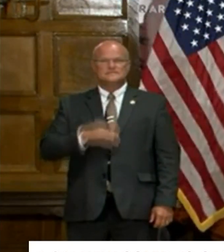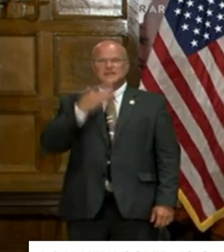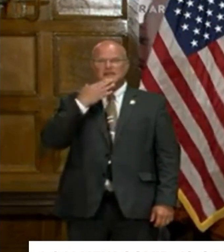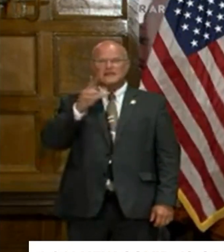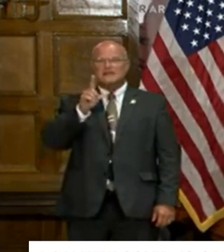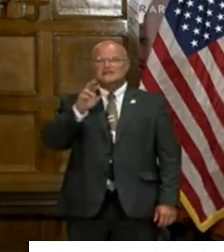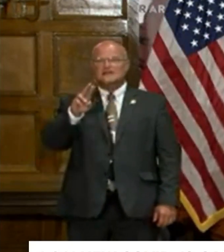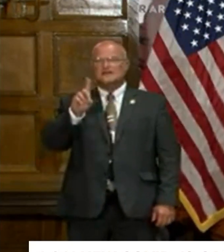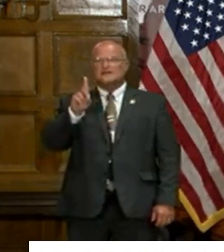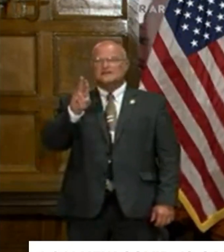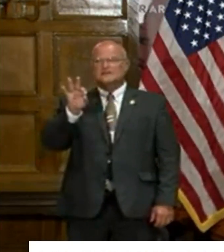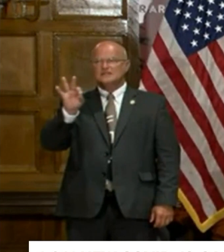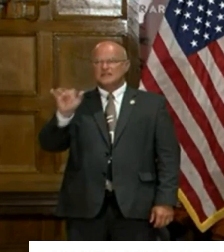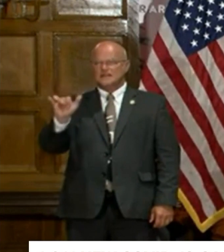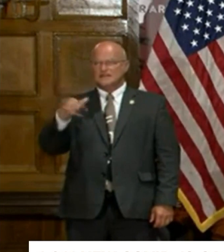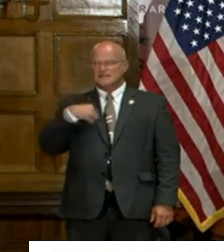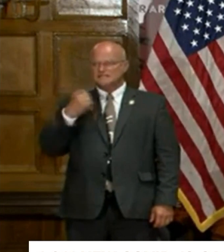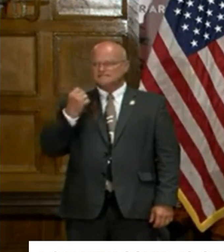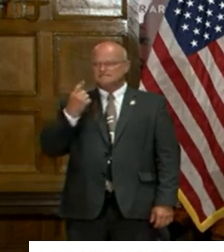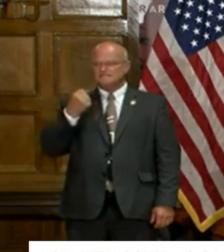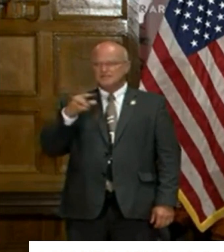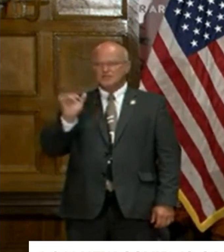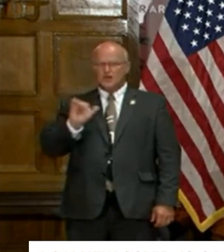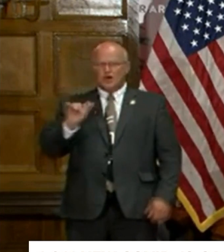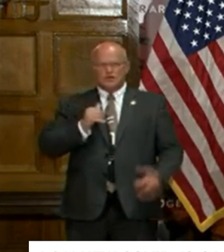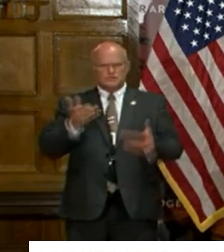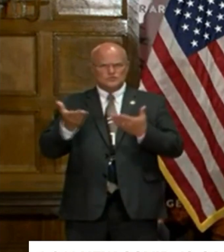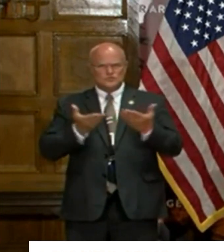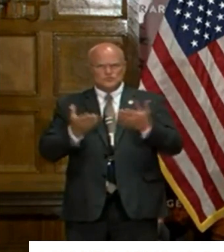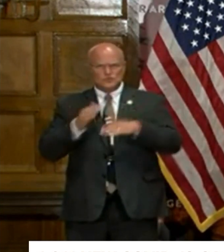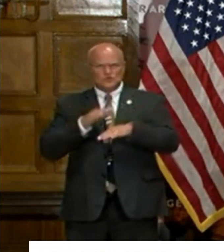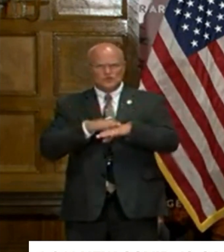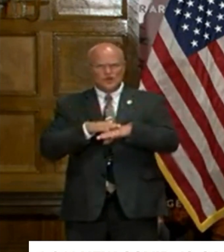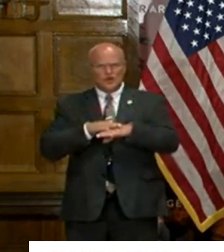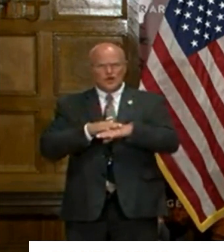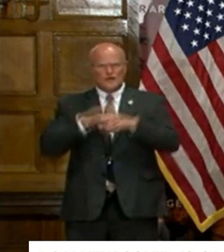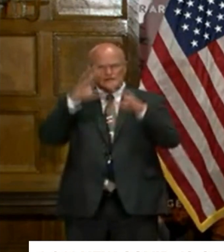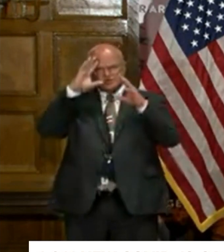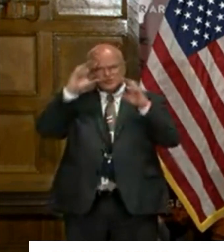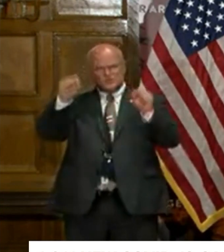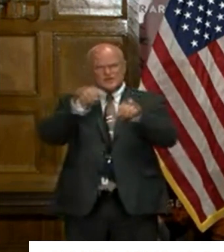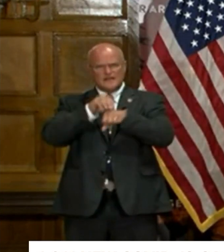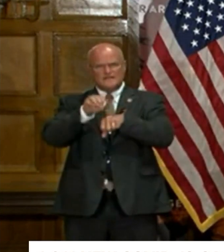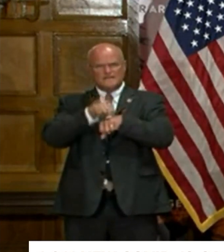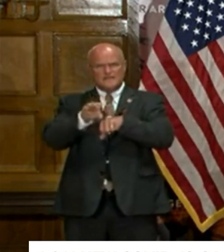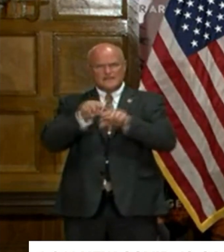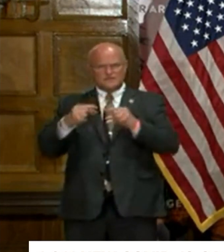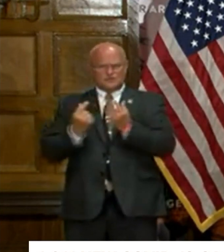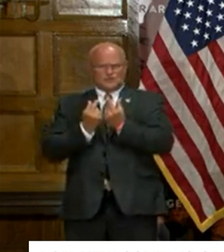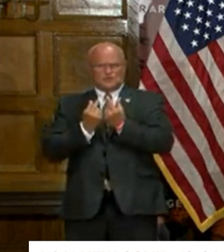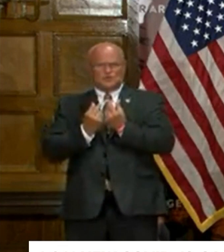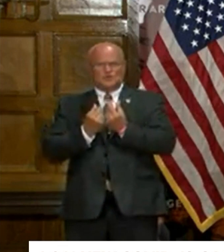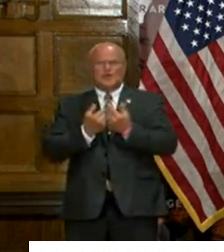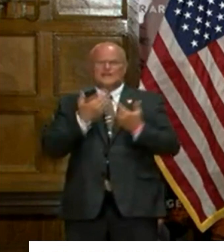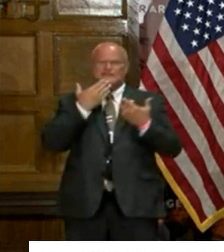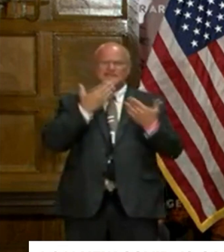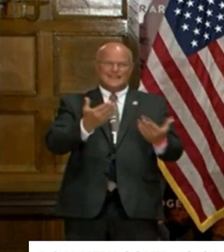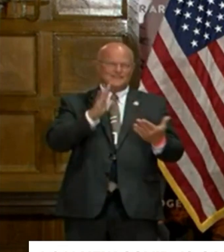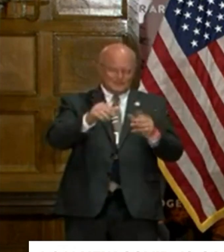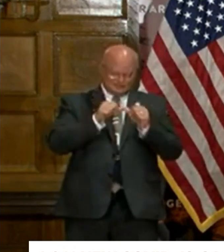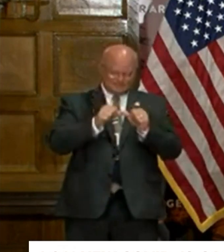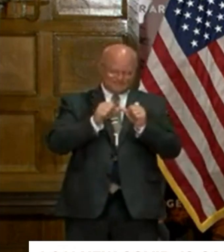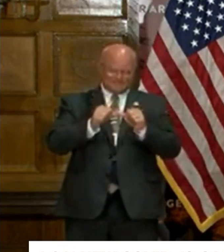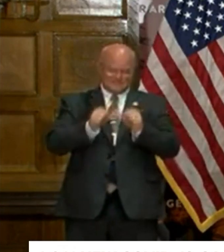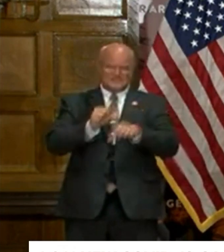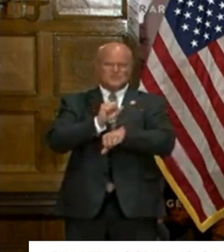Thank you, Dr. Duffy, and I understand that you also serve on Superintendent's Advisory Group, and we're grateful for your